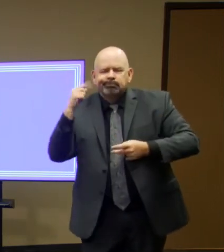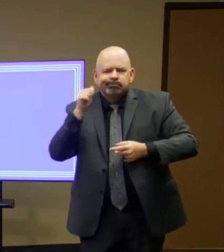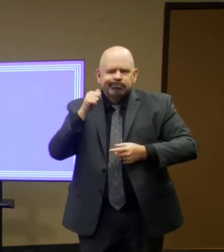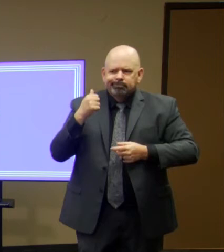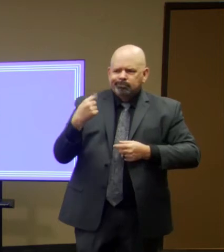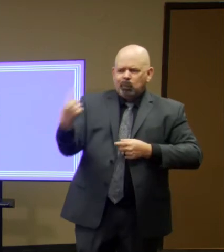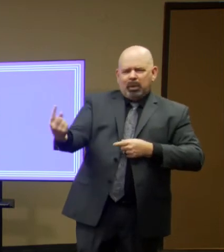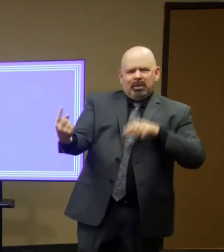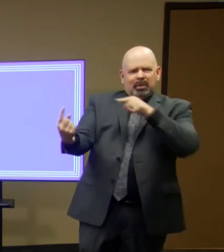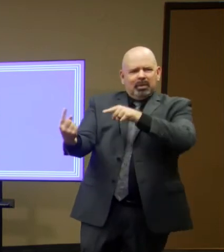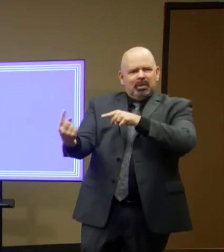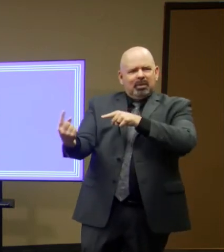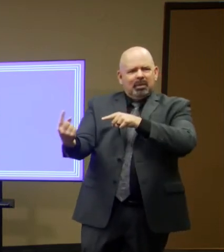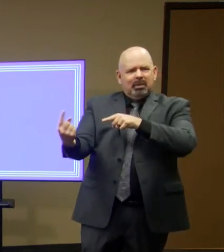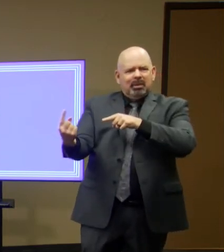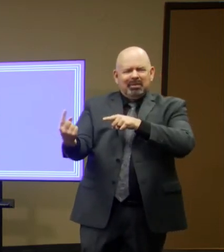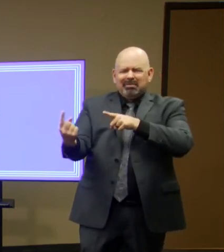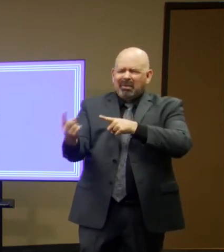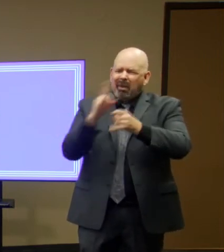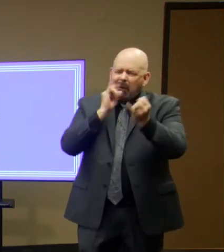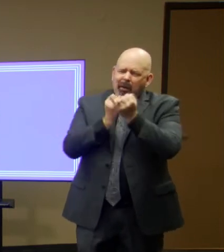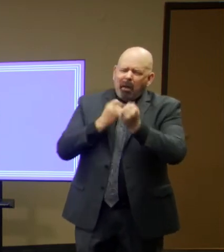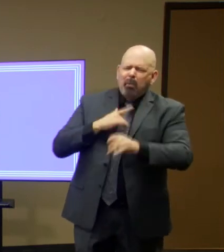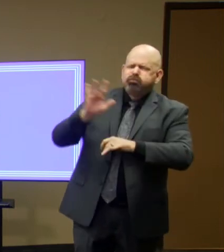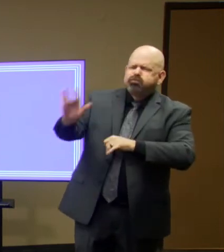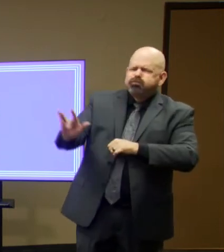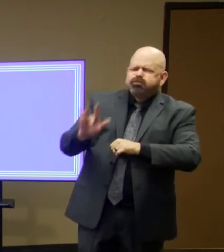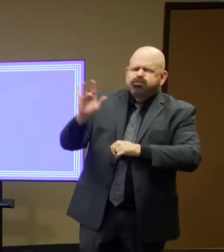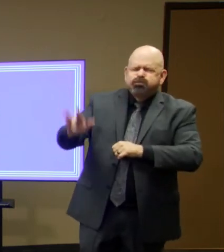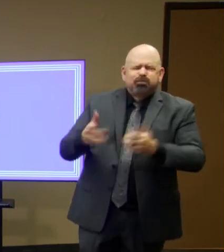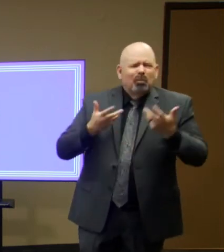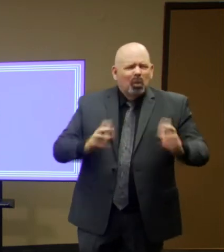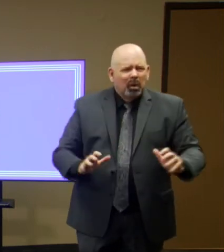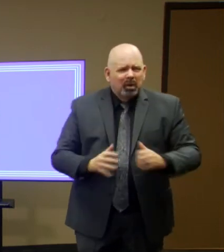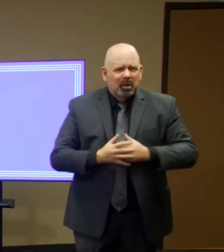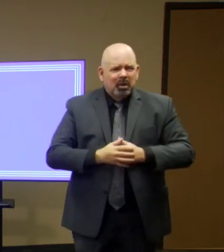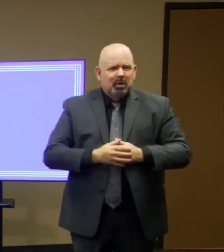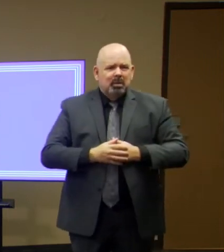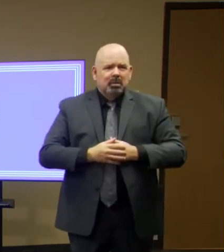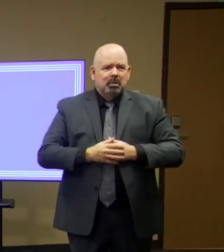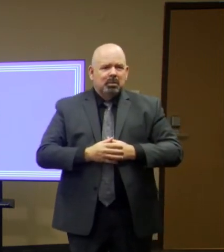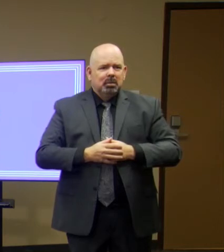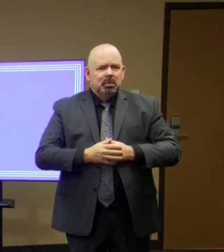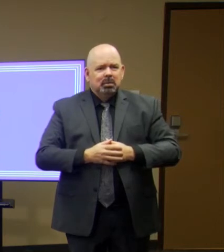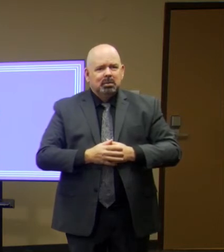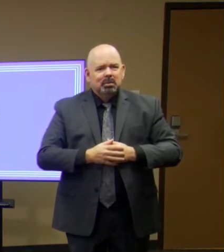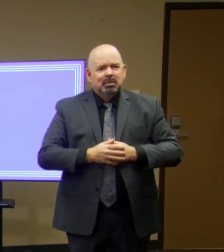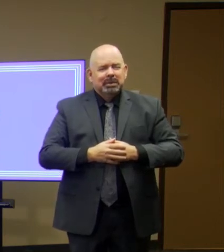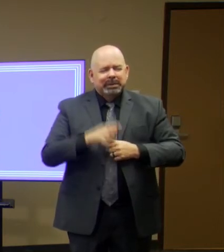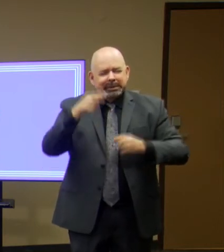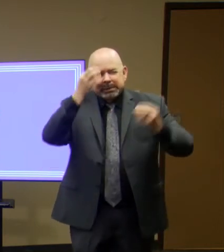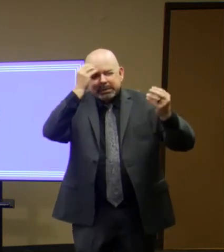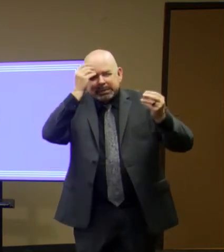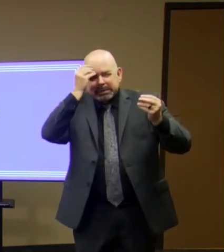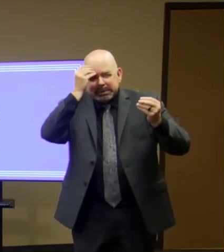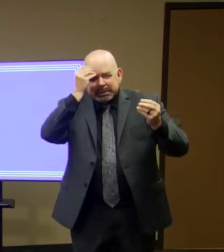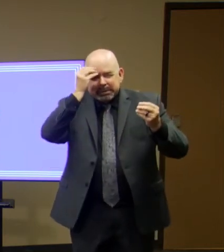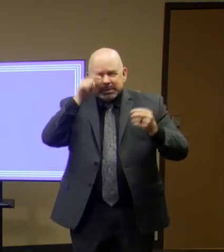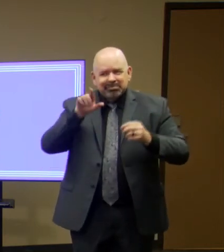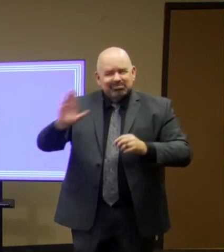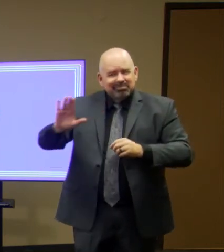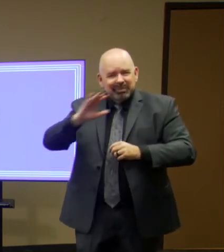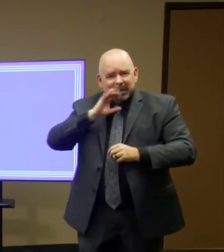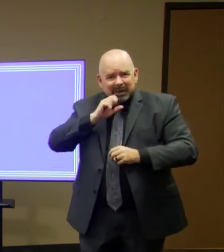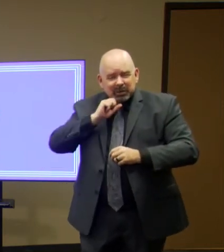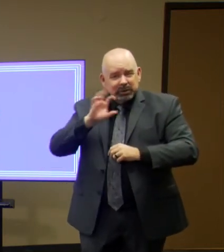to be all by herself for Thanksgiving. You've got to consider also grandma's high risk and walk through